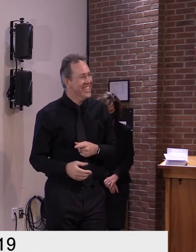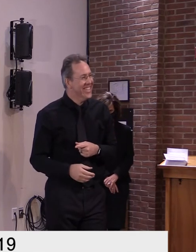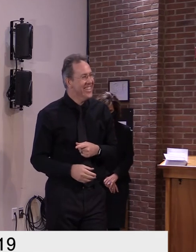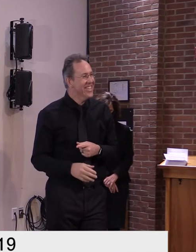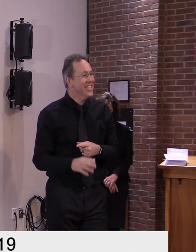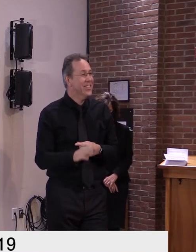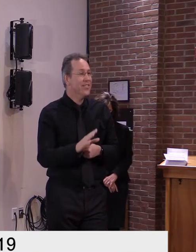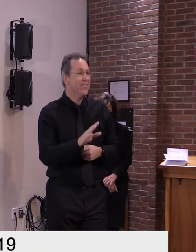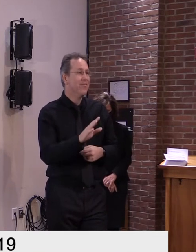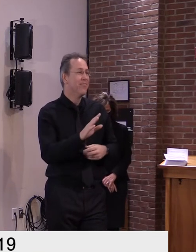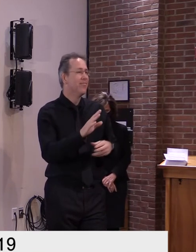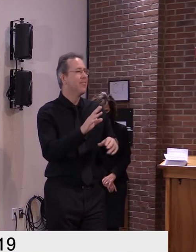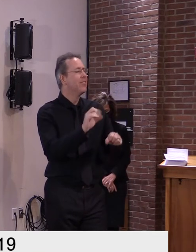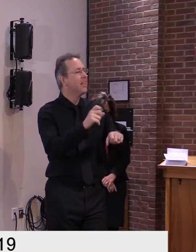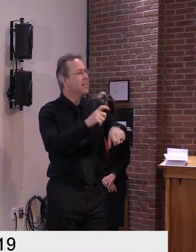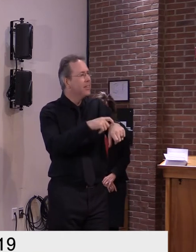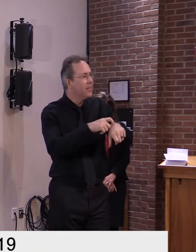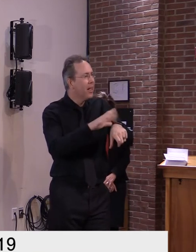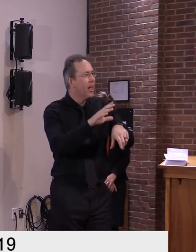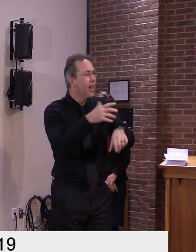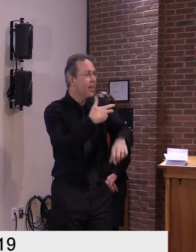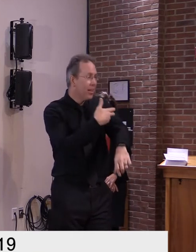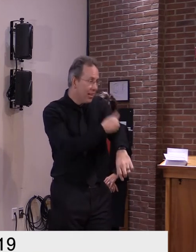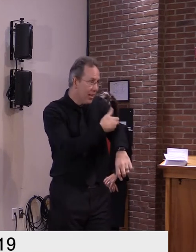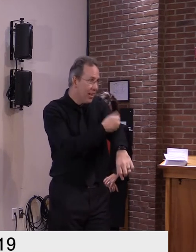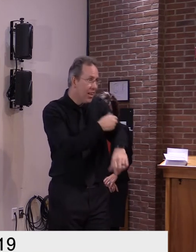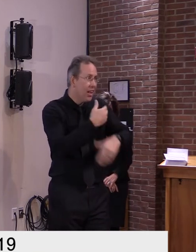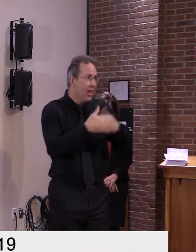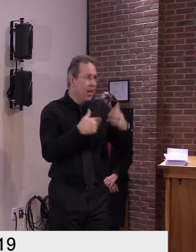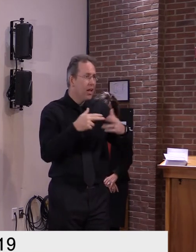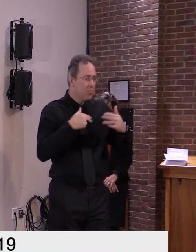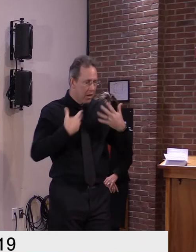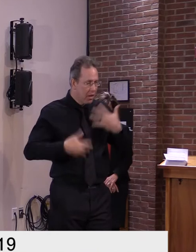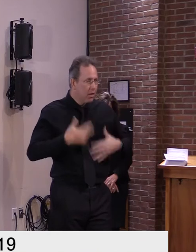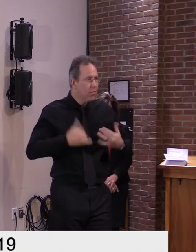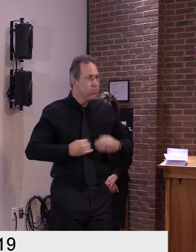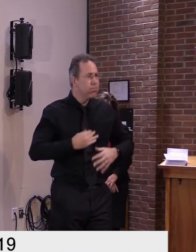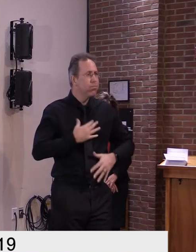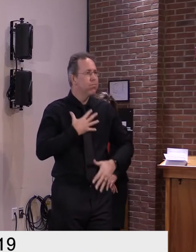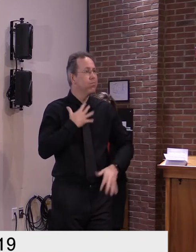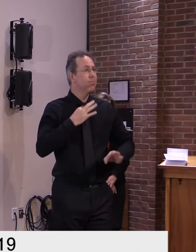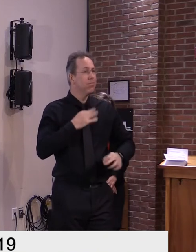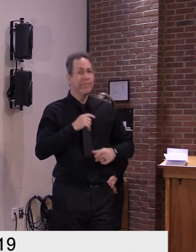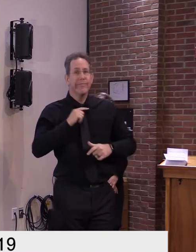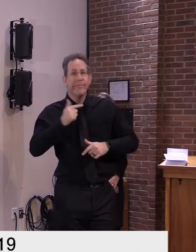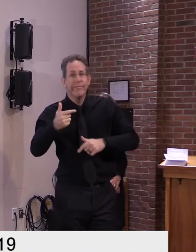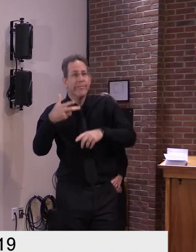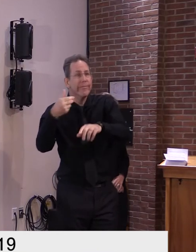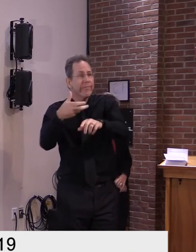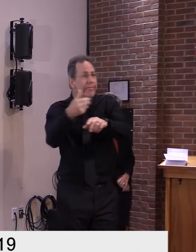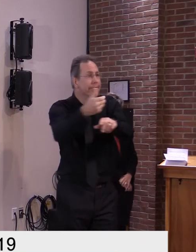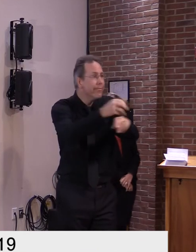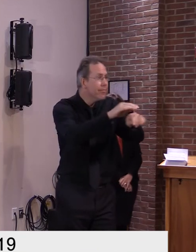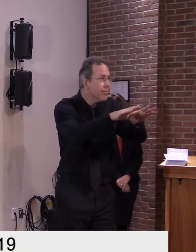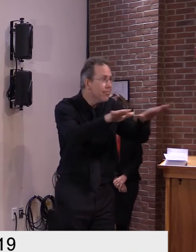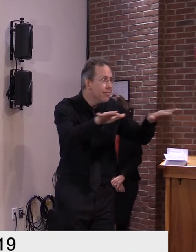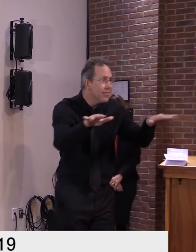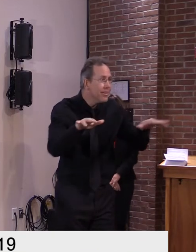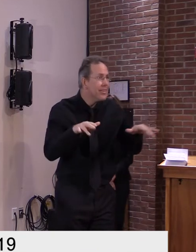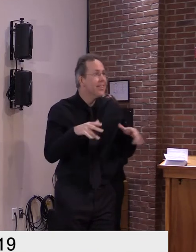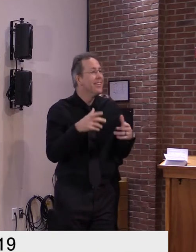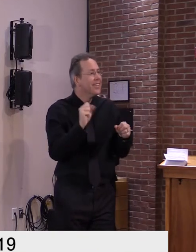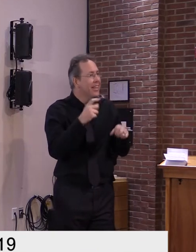immunity, and you need the second shot as a booster to make it highly get to the 95% effective.